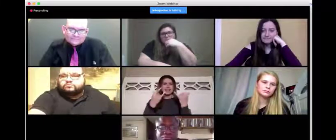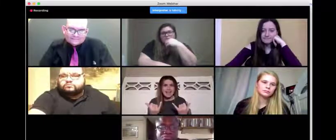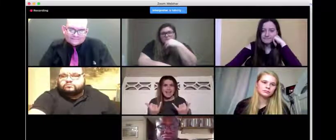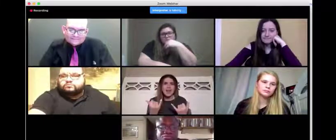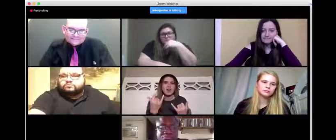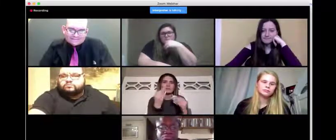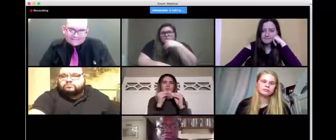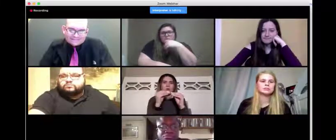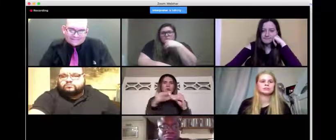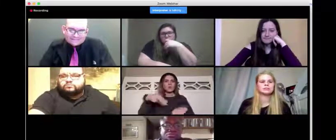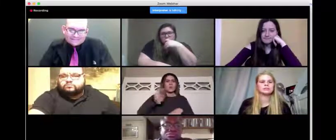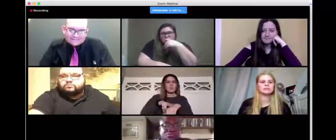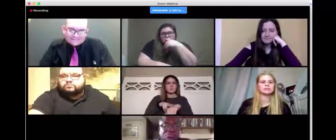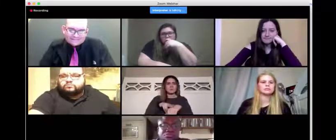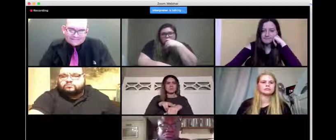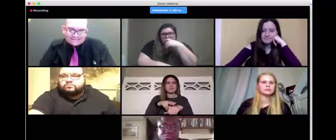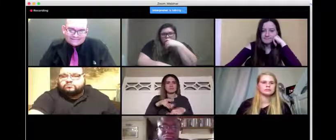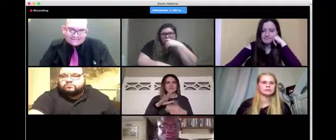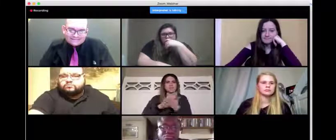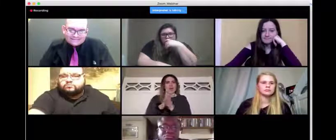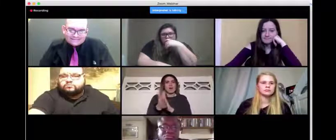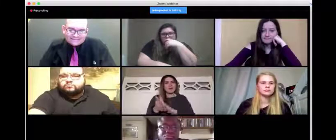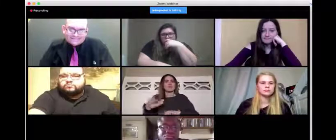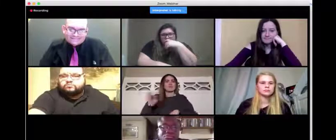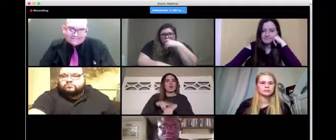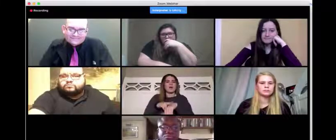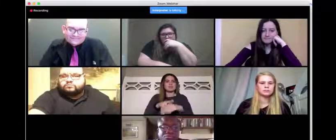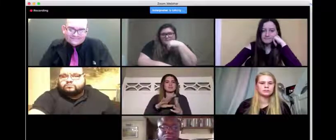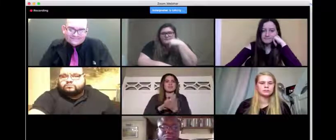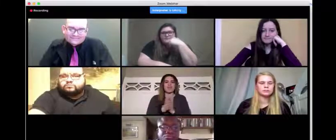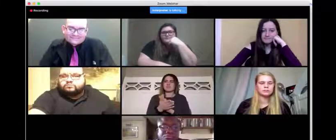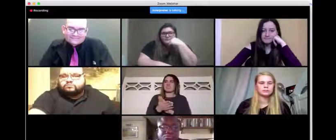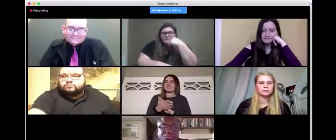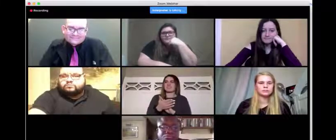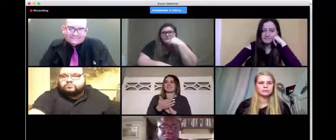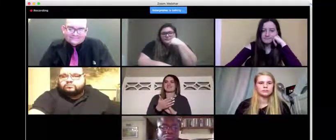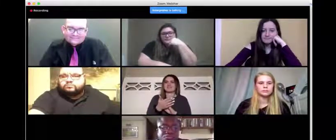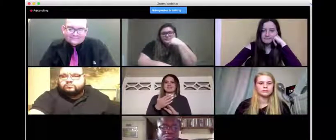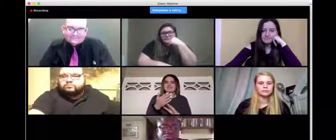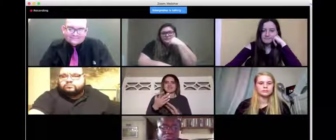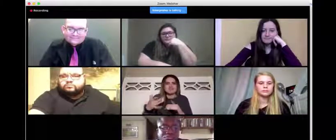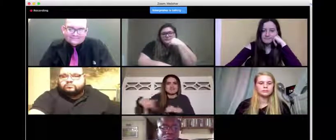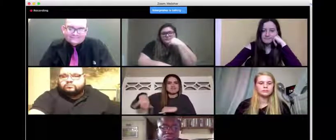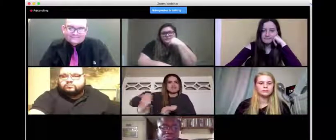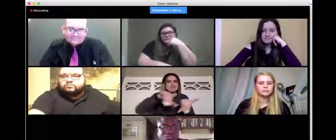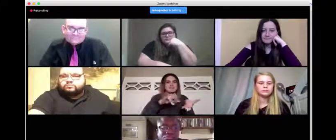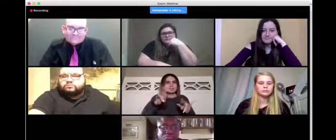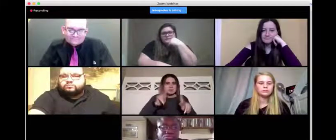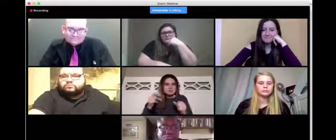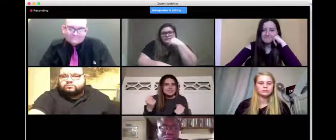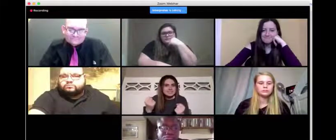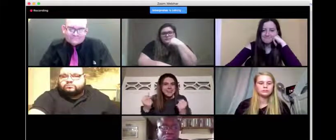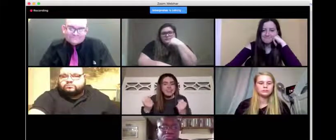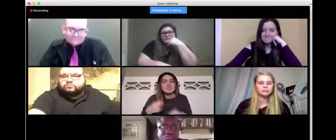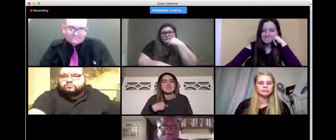It's accepted to be, a lot of different people signing around in the world. We go to the restaurant and you sit down and